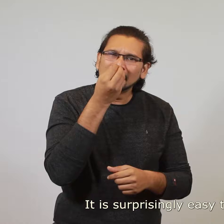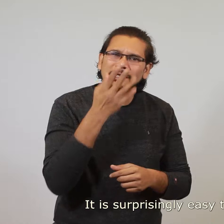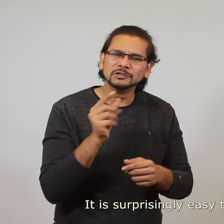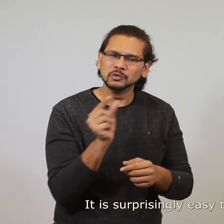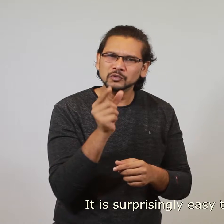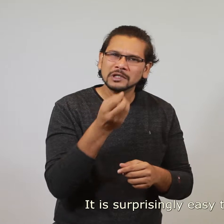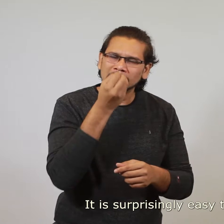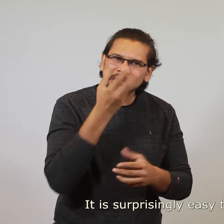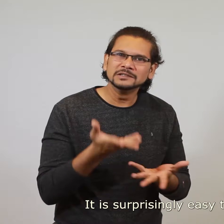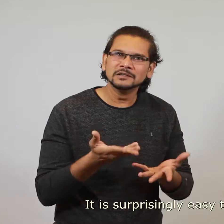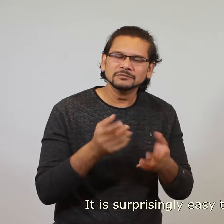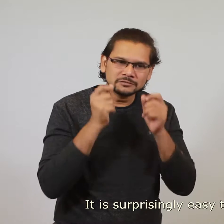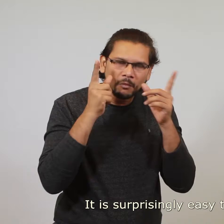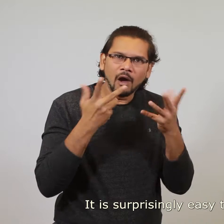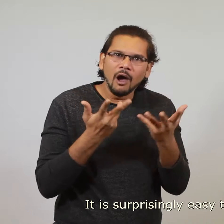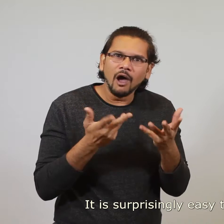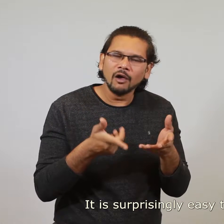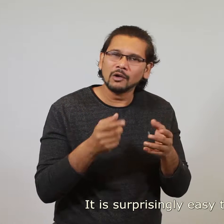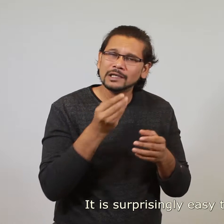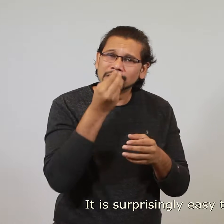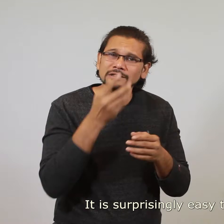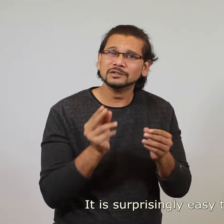It is surprisingly easy to use.